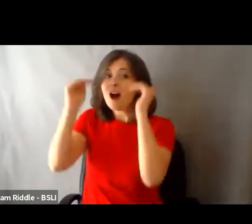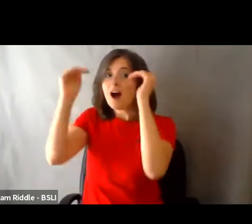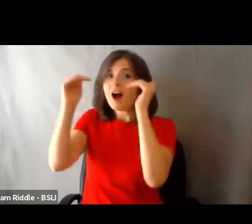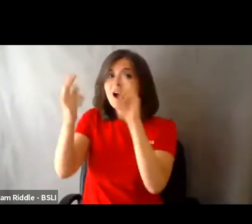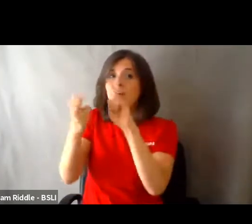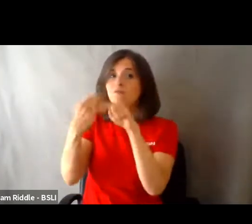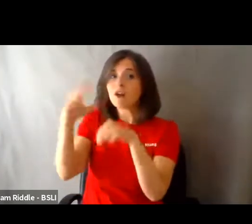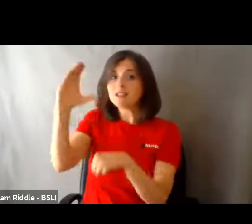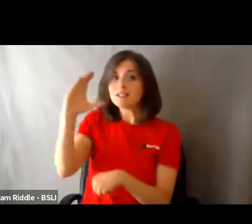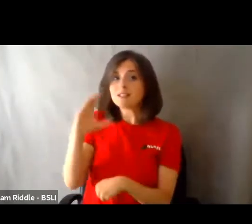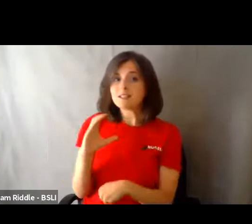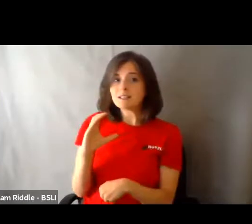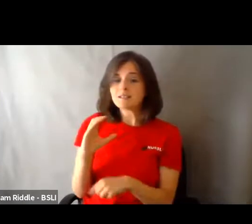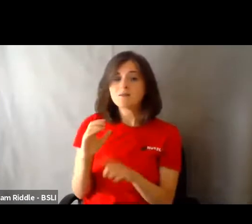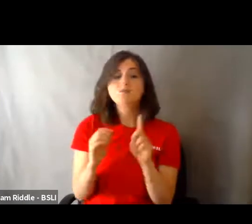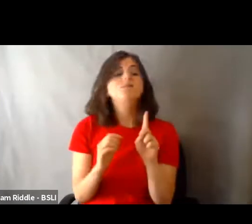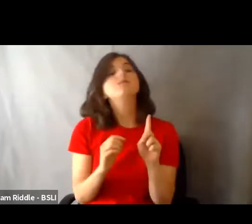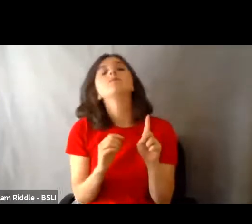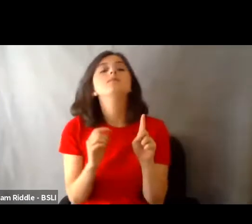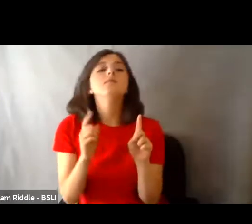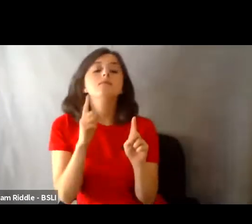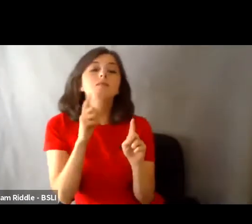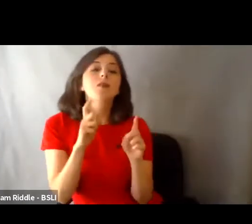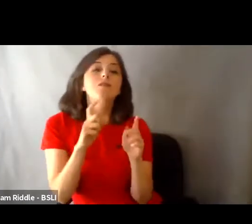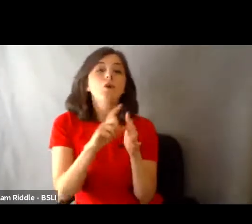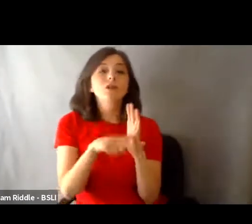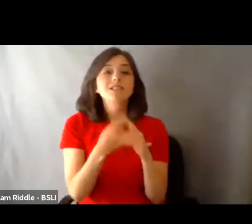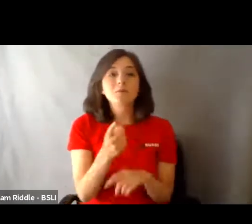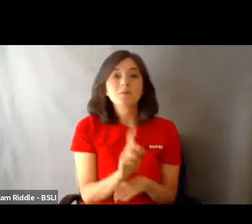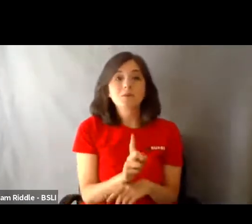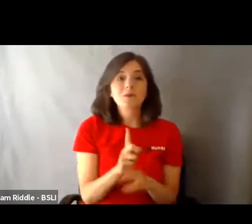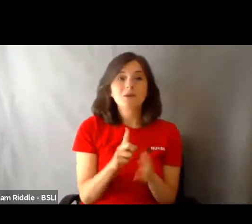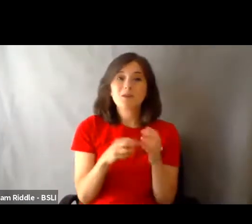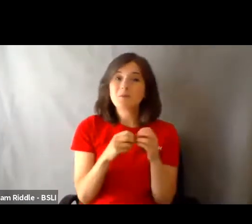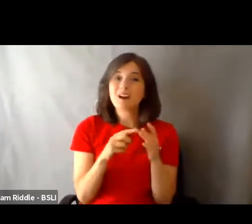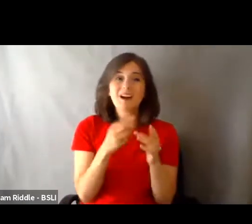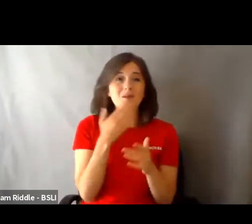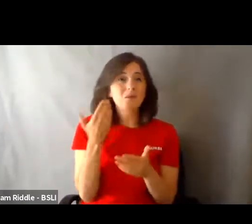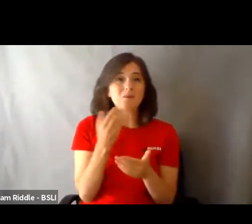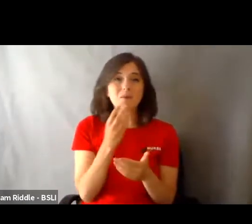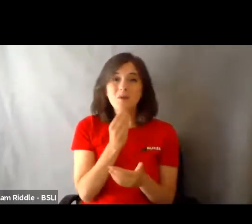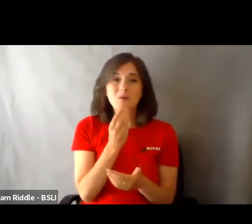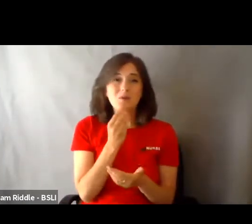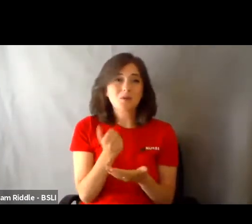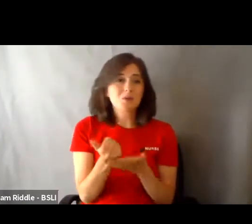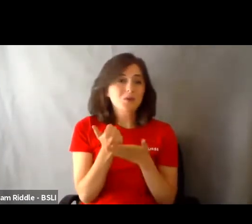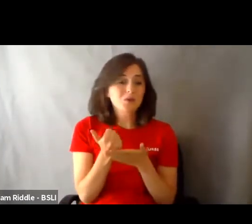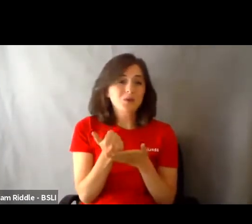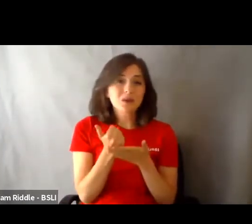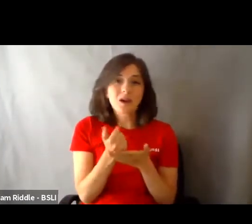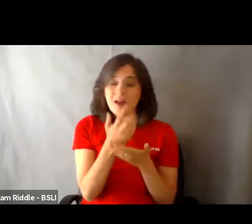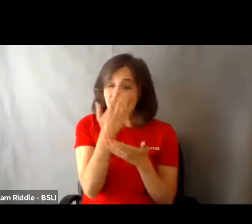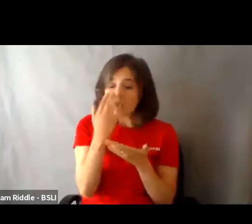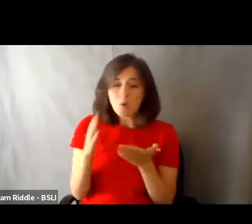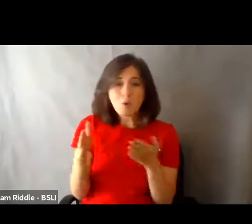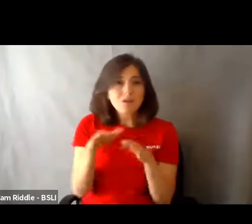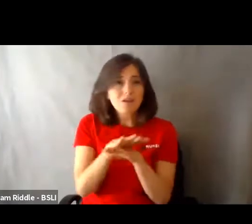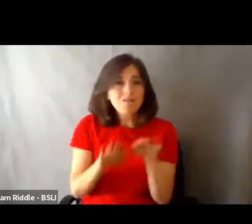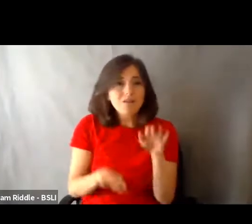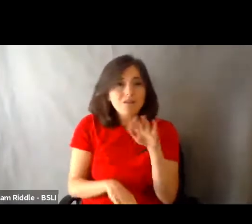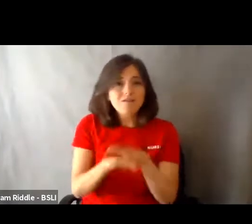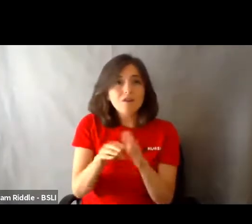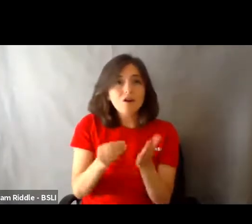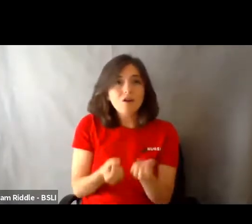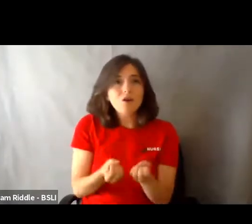disabled people, universal basic income will not be helpful for them. It will not pay all of the costs and leave